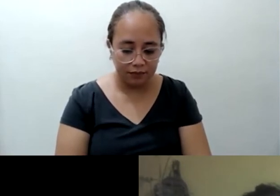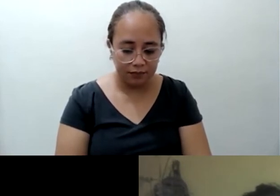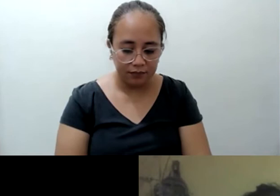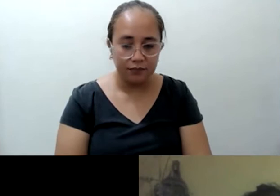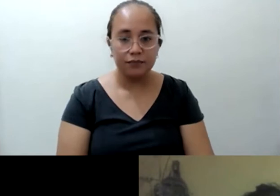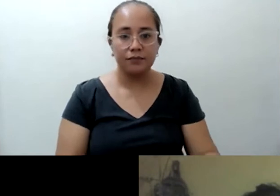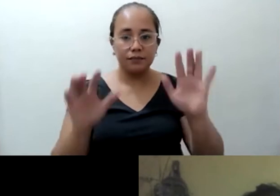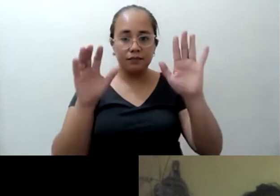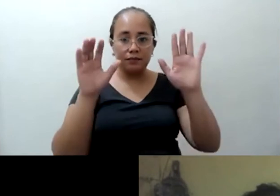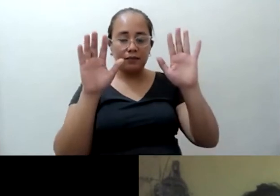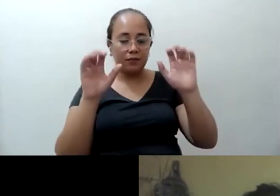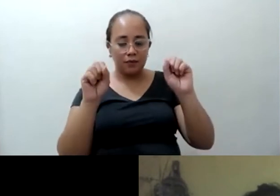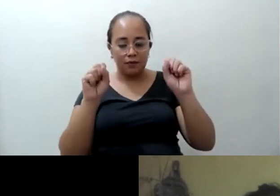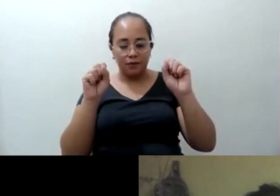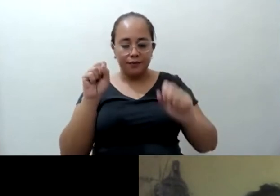Okay.